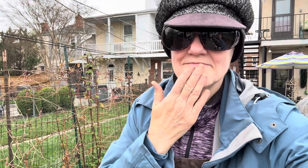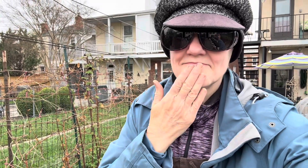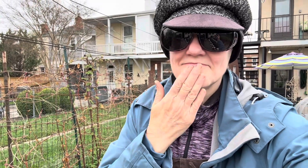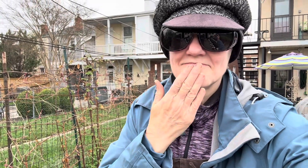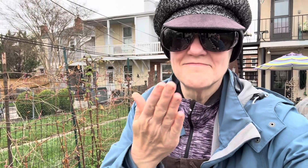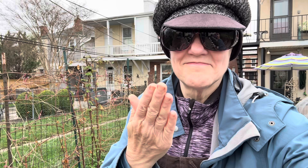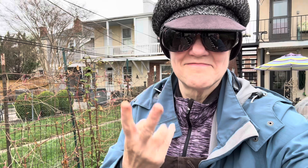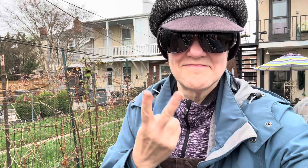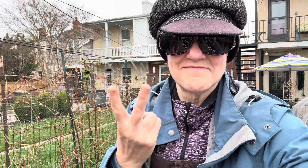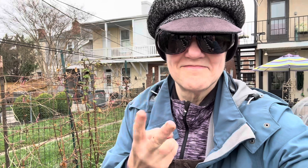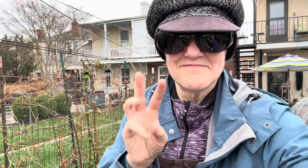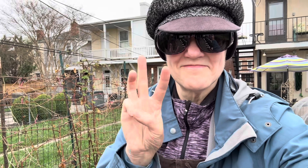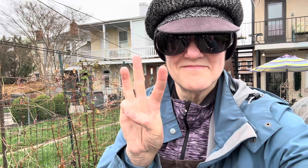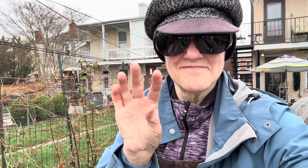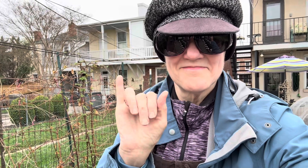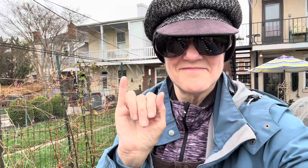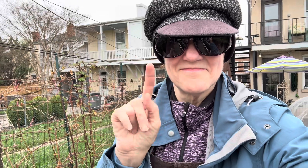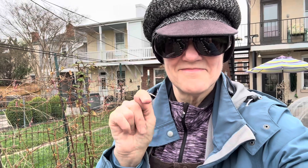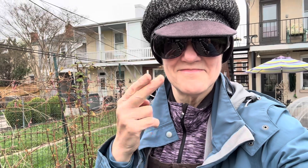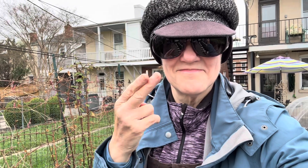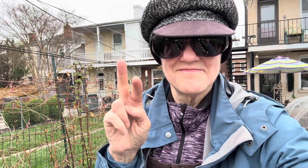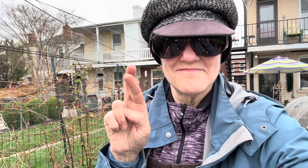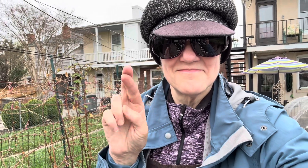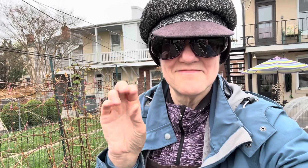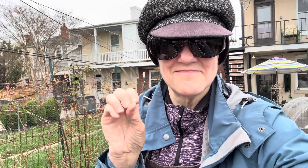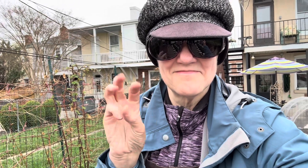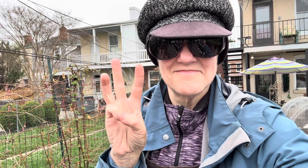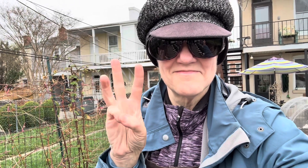veggies. Thank you for visiting Withrow Urban